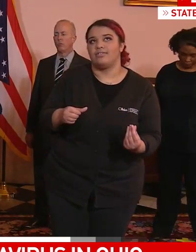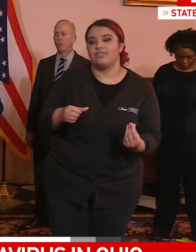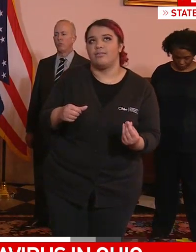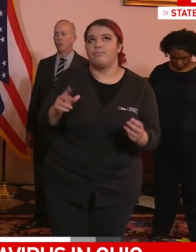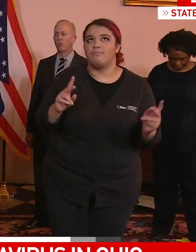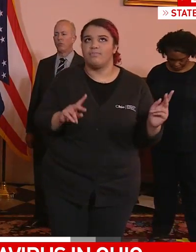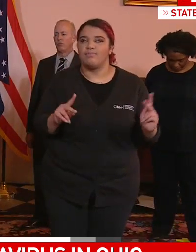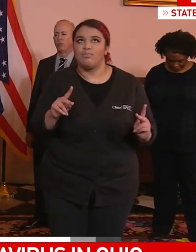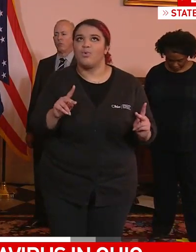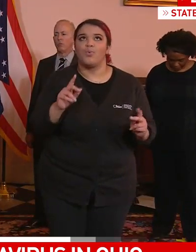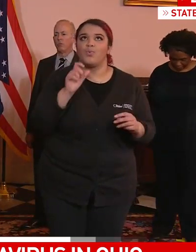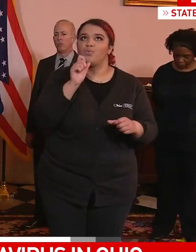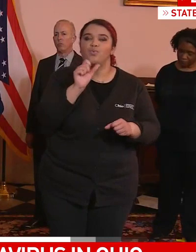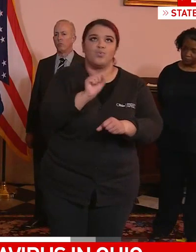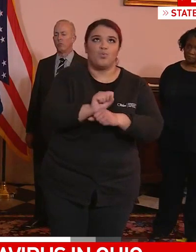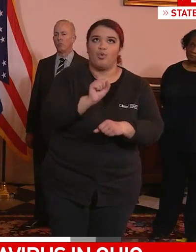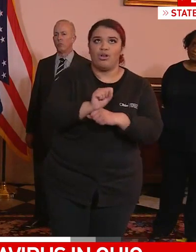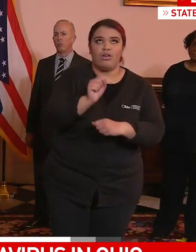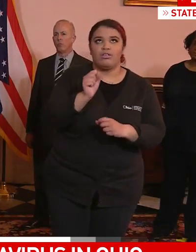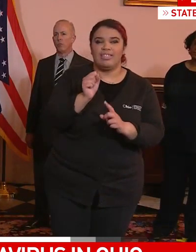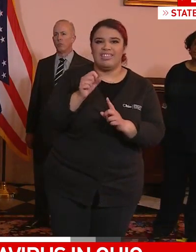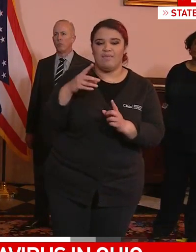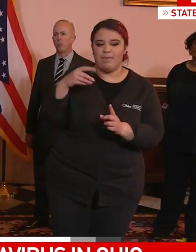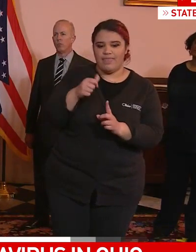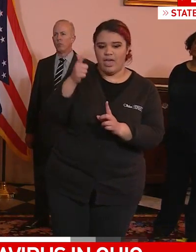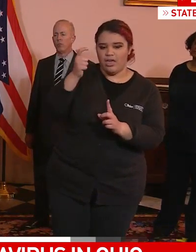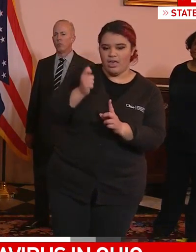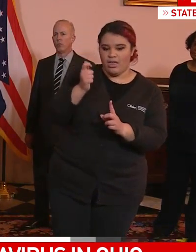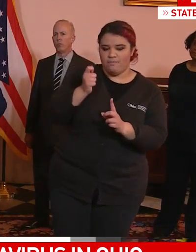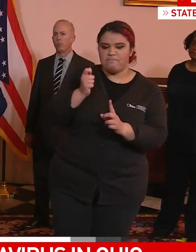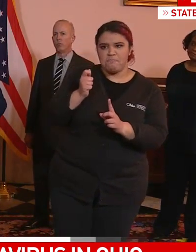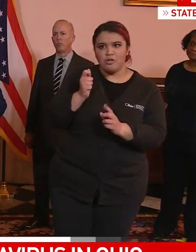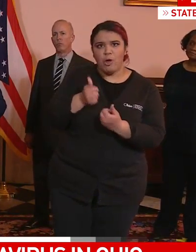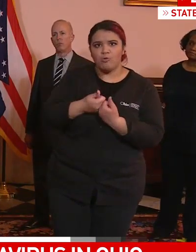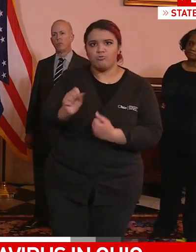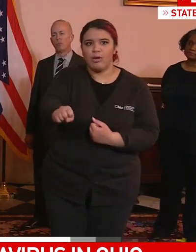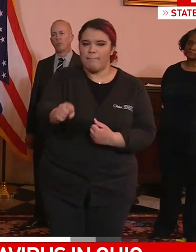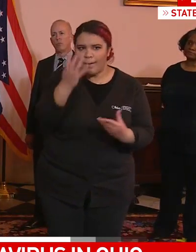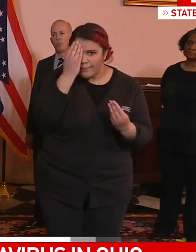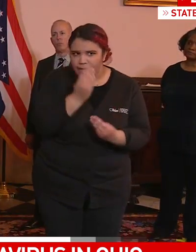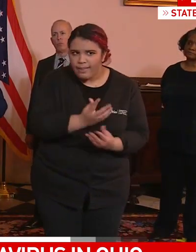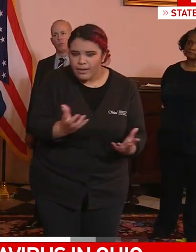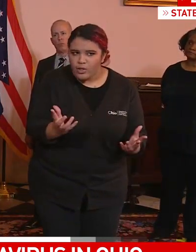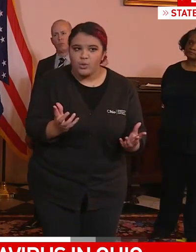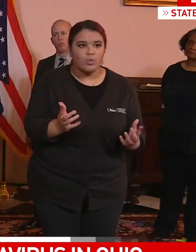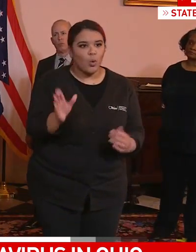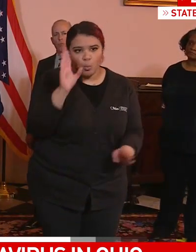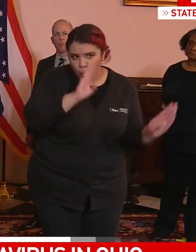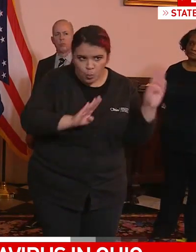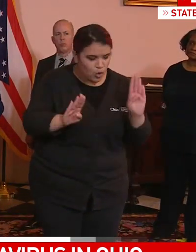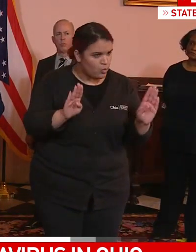forward, workers out there should not be worried. It will be funded for their needs,